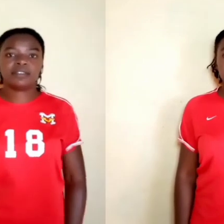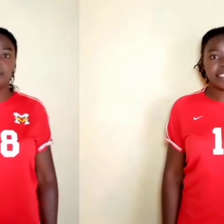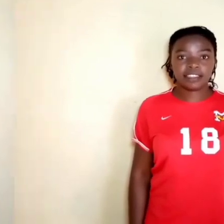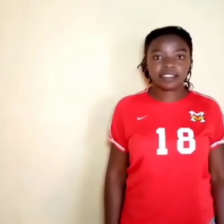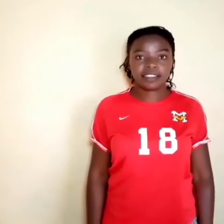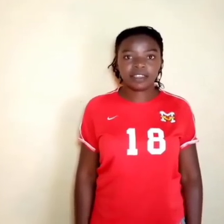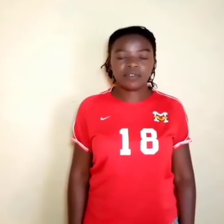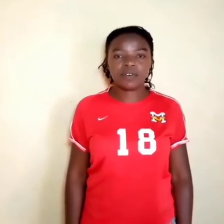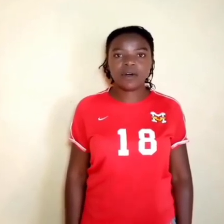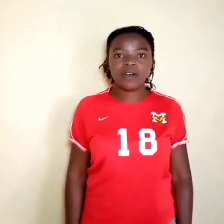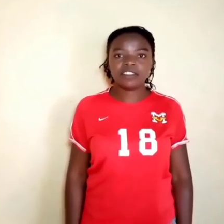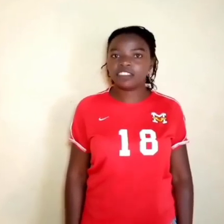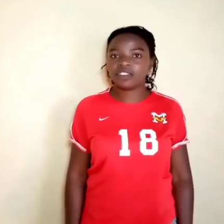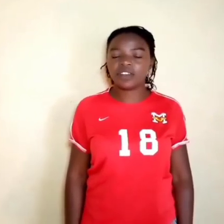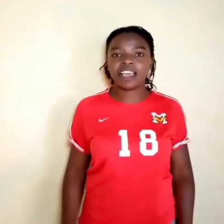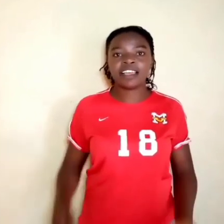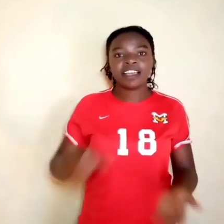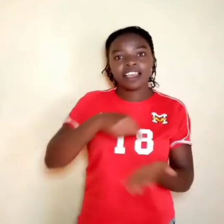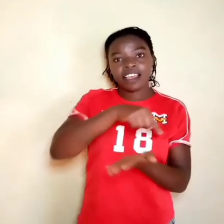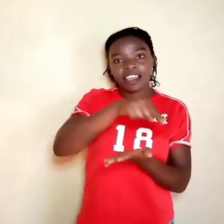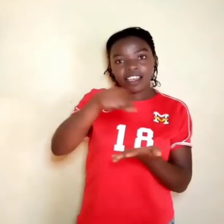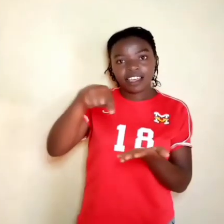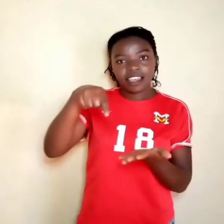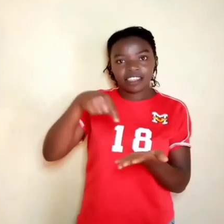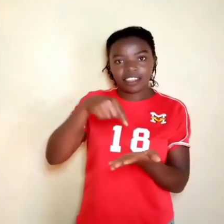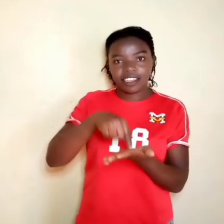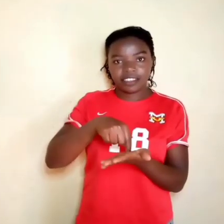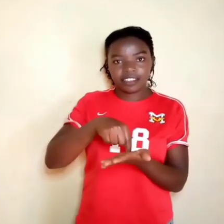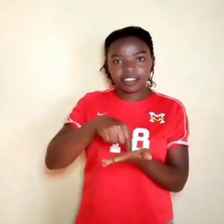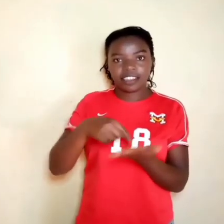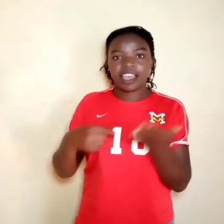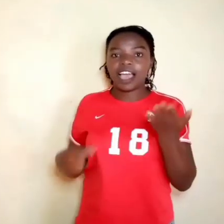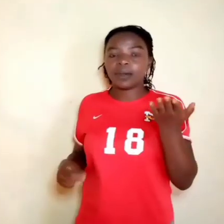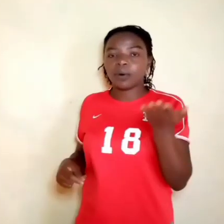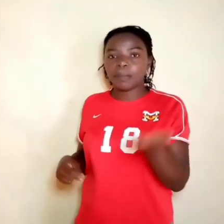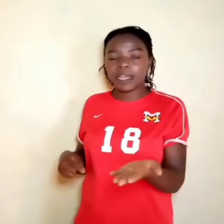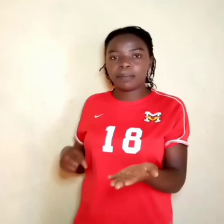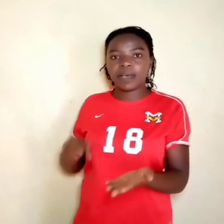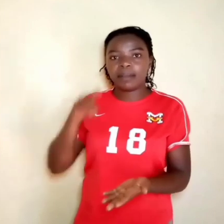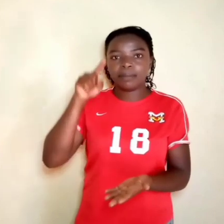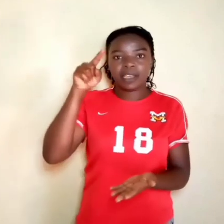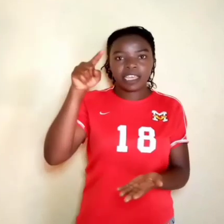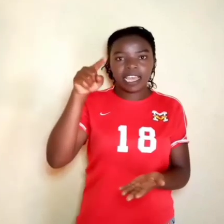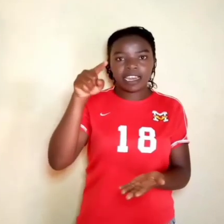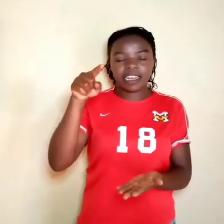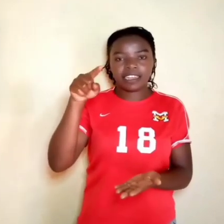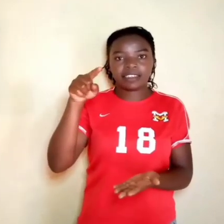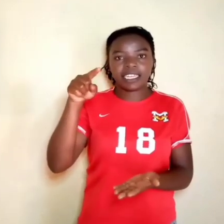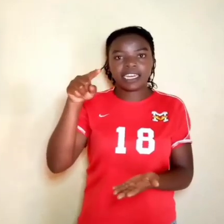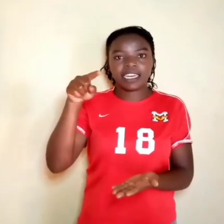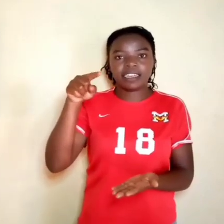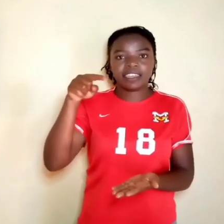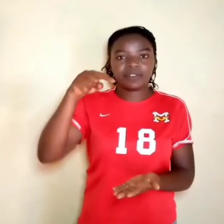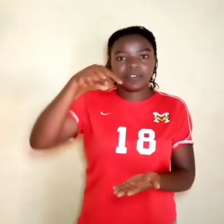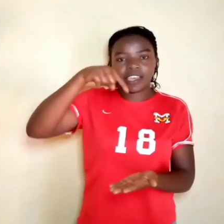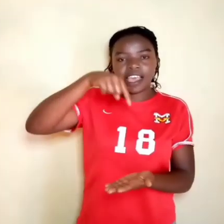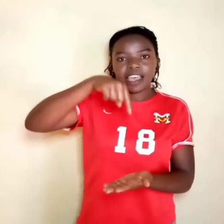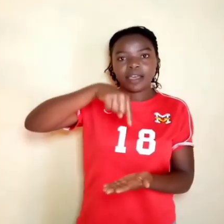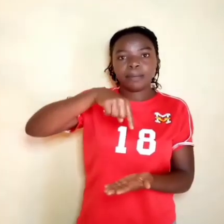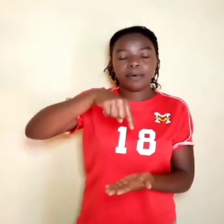This for singular. This, an open palm and an extended index finger